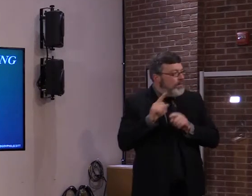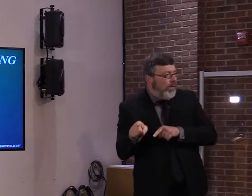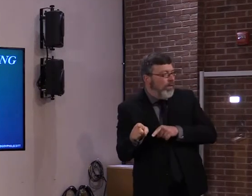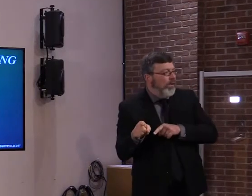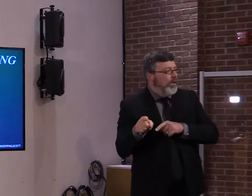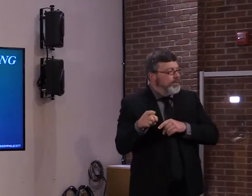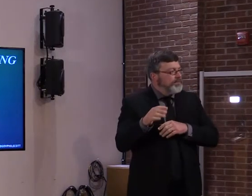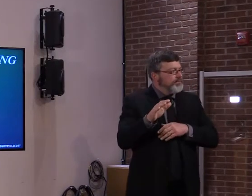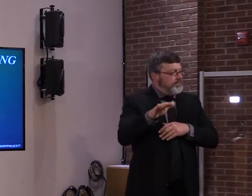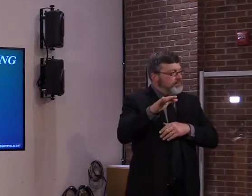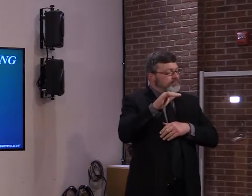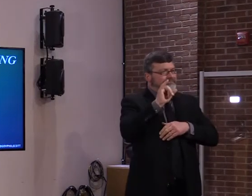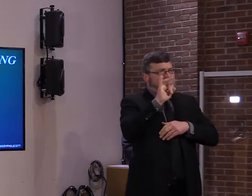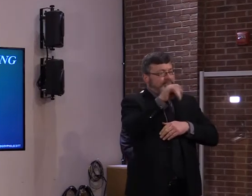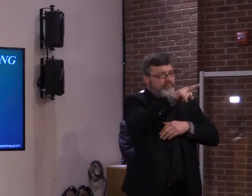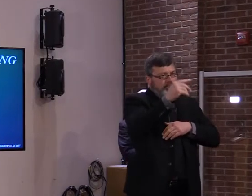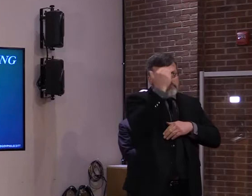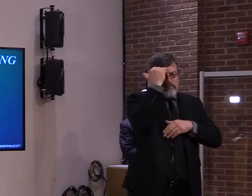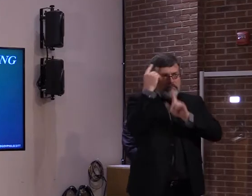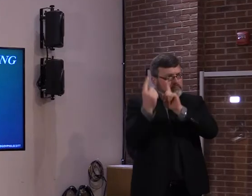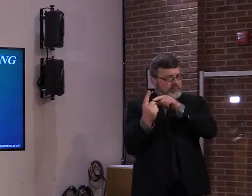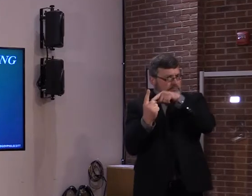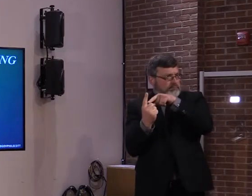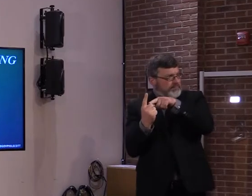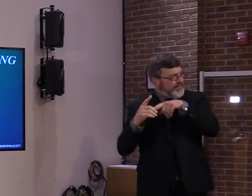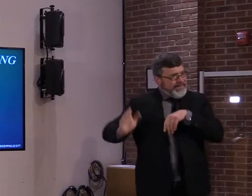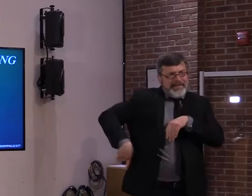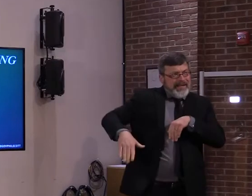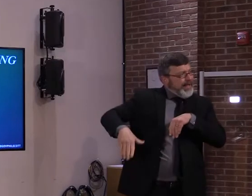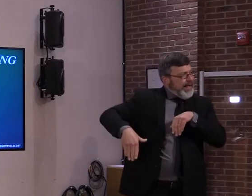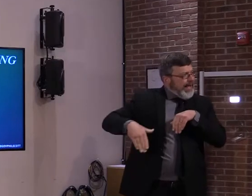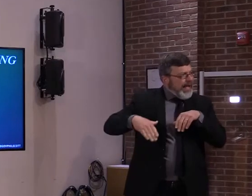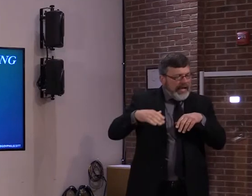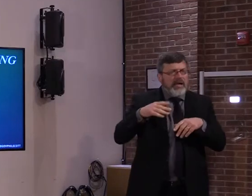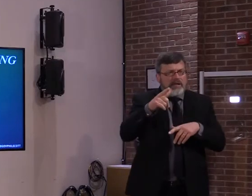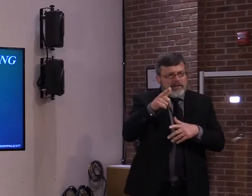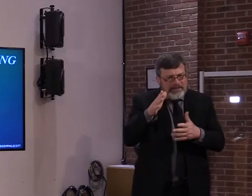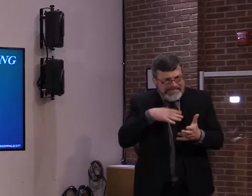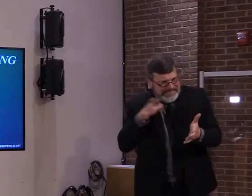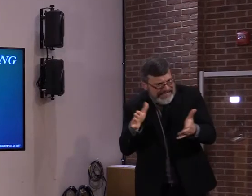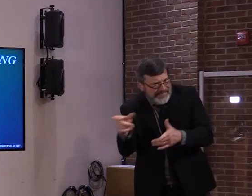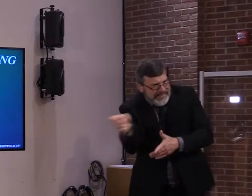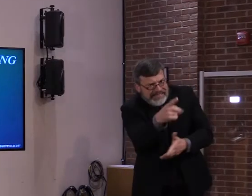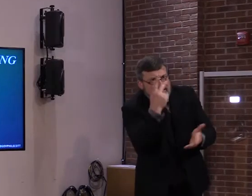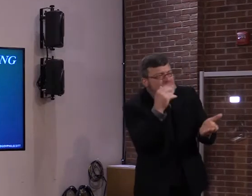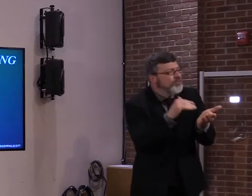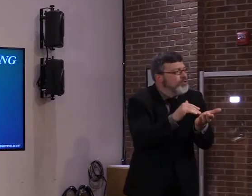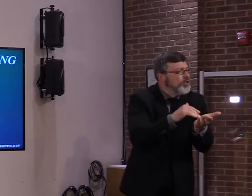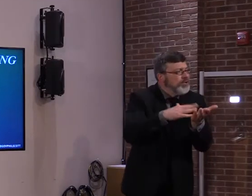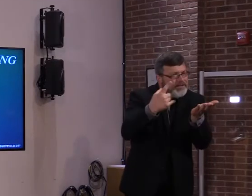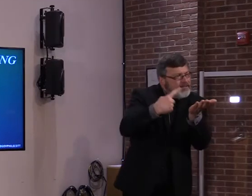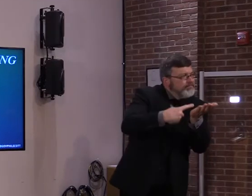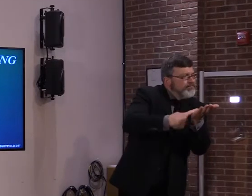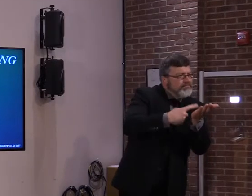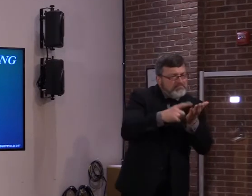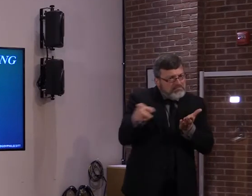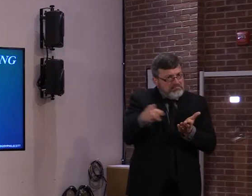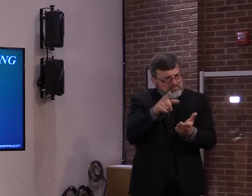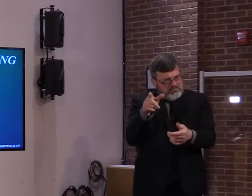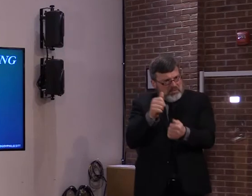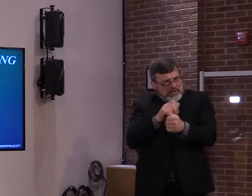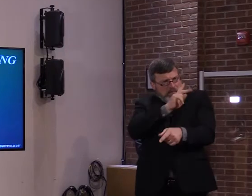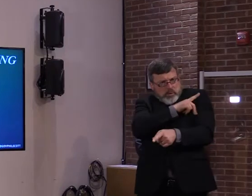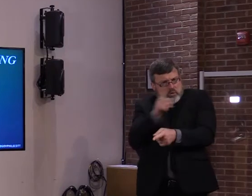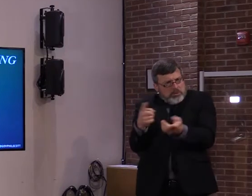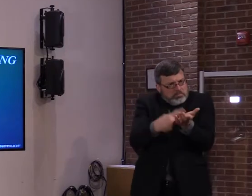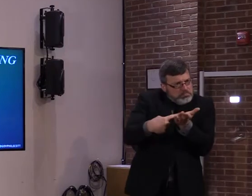vaccinated, to encourage them to talk to a healthcare provider or help them find their own personal reason to get